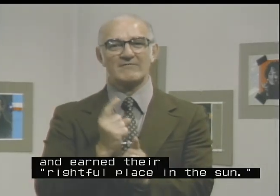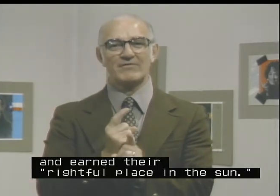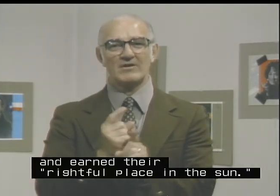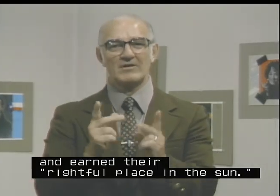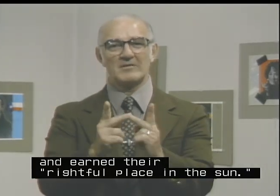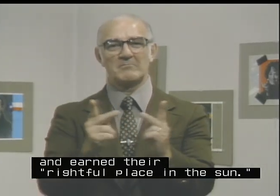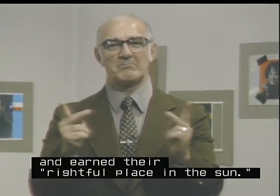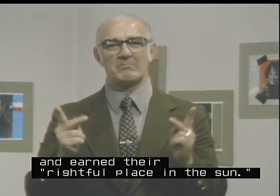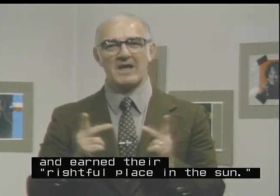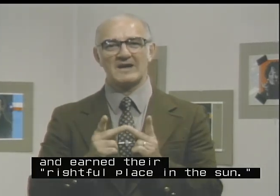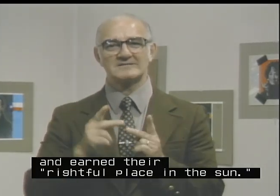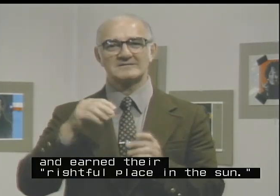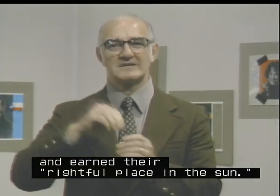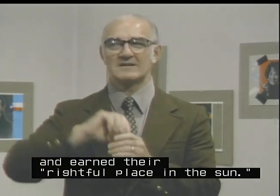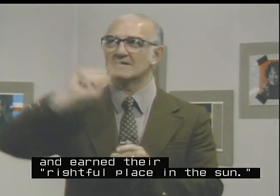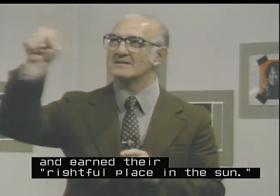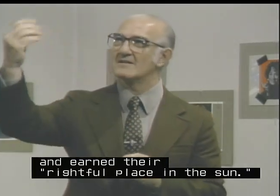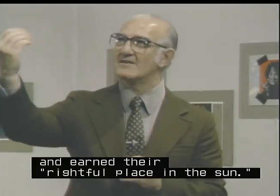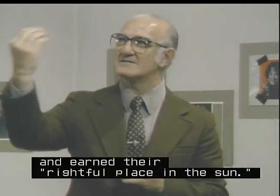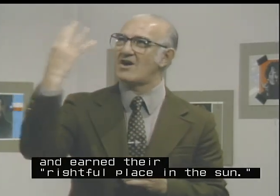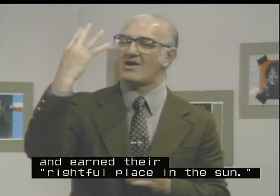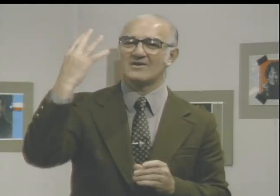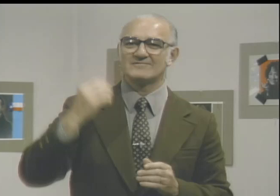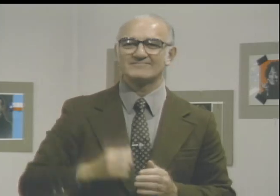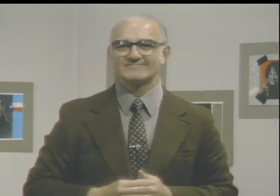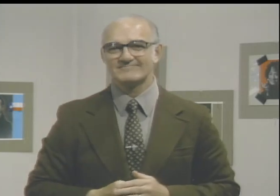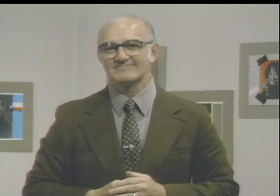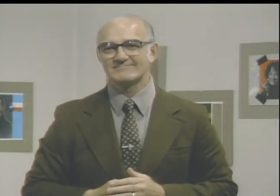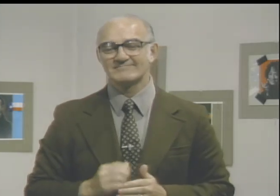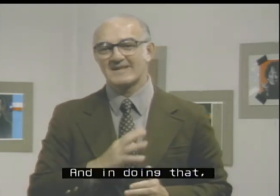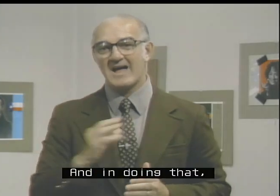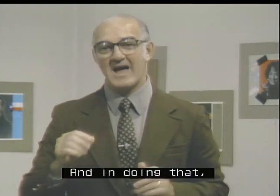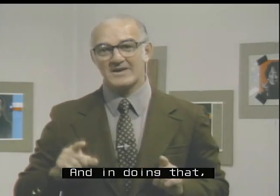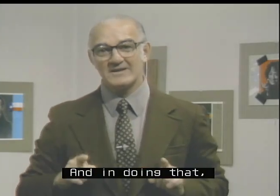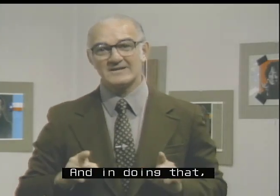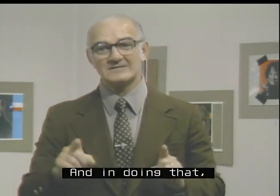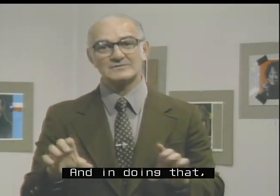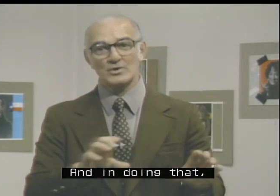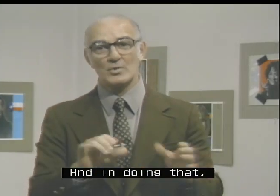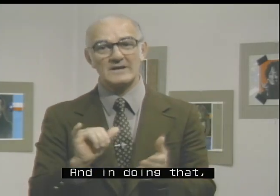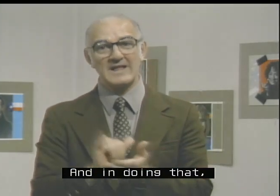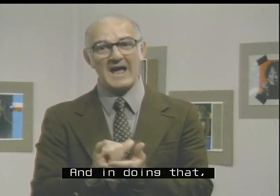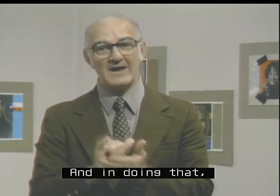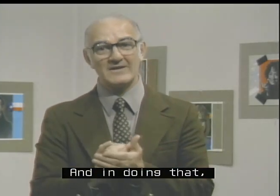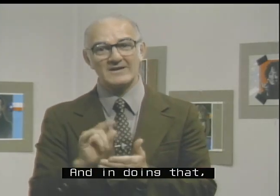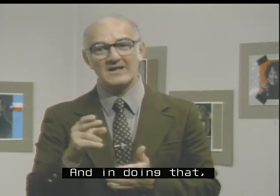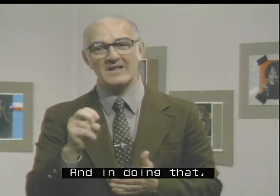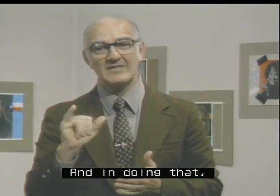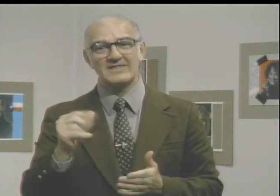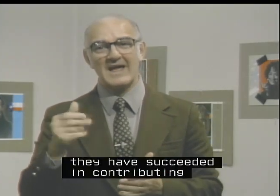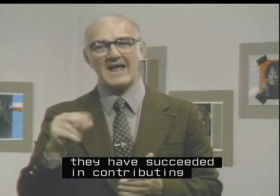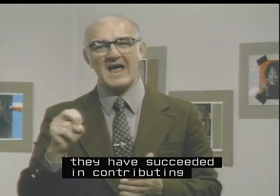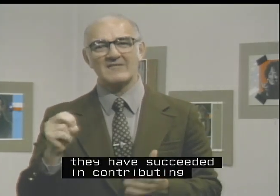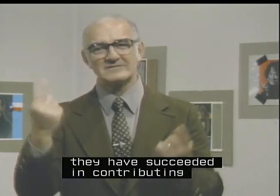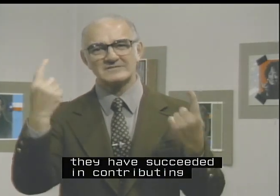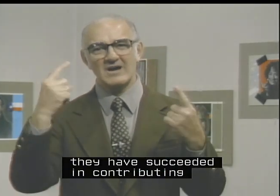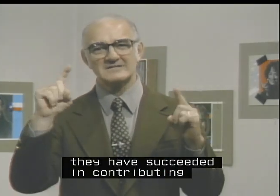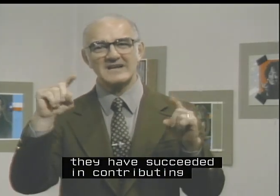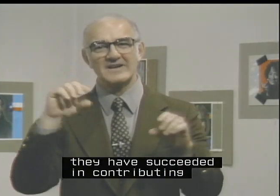rightful place in the sun. And in doing that, they have succeeded